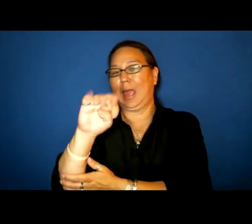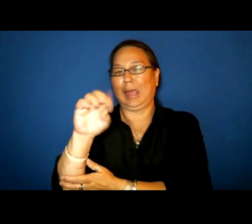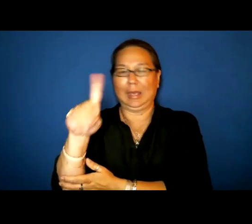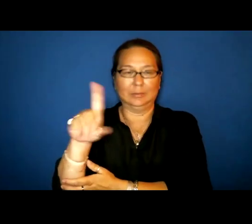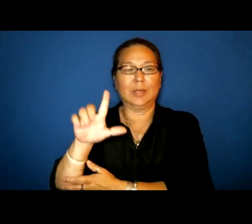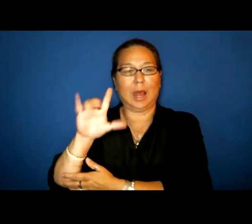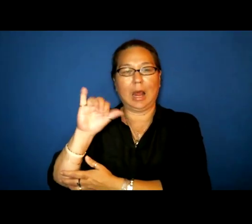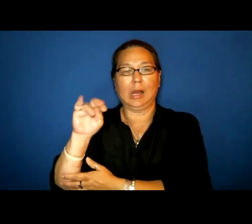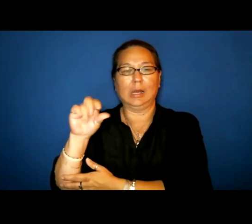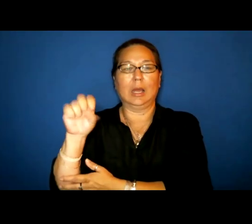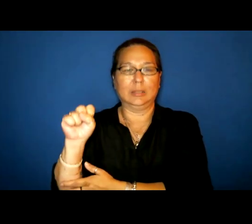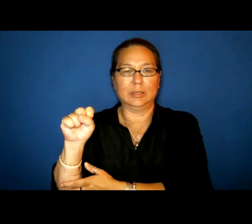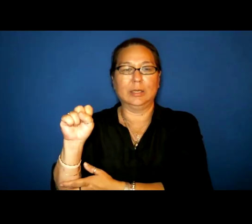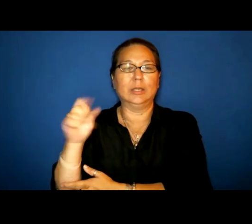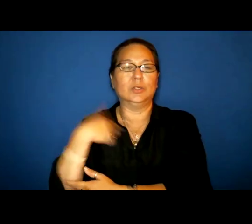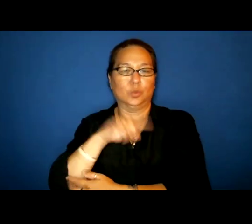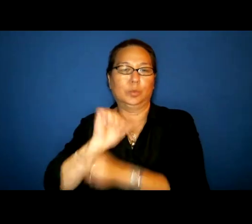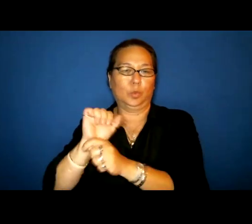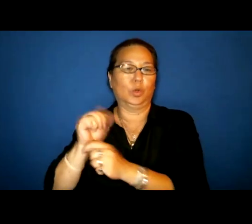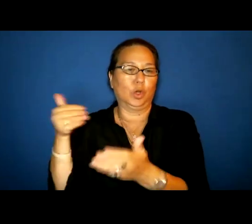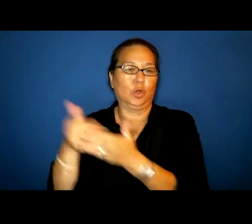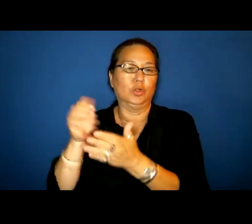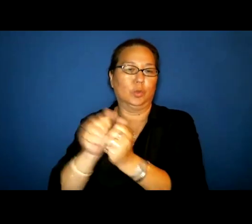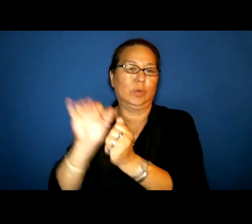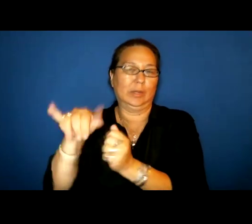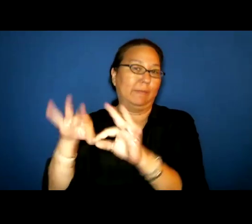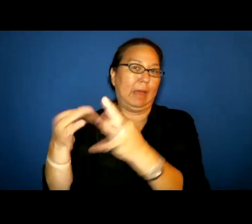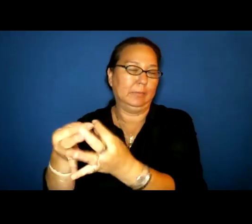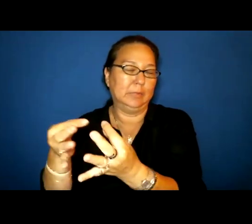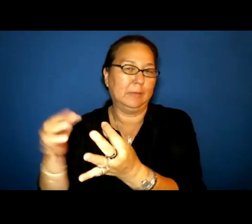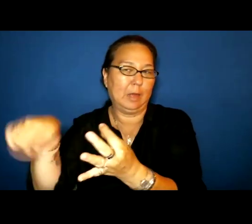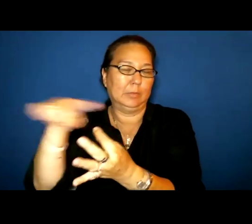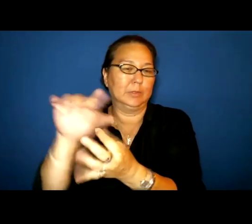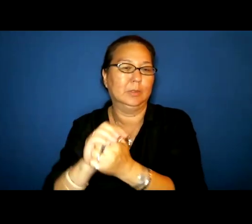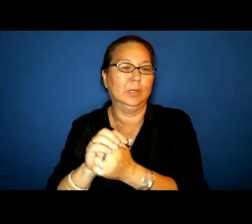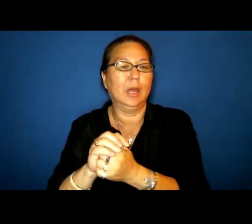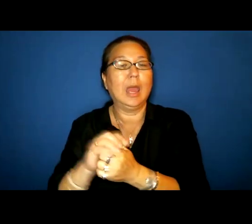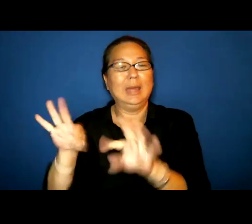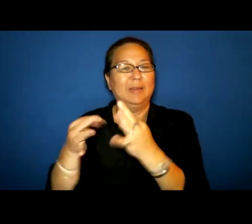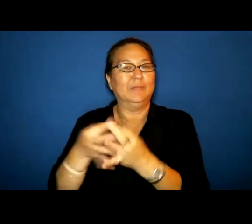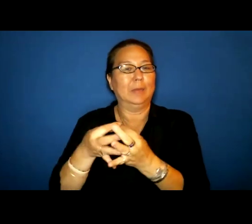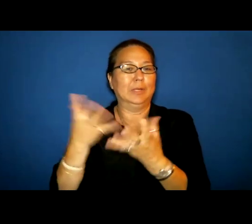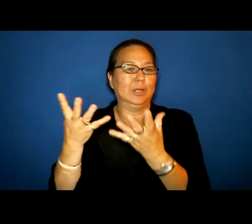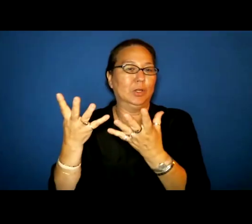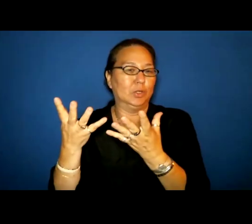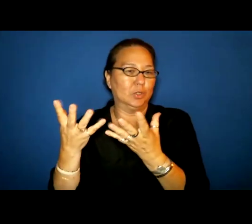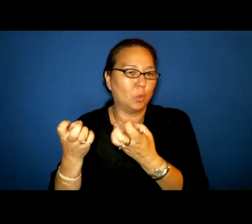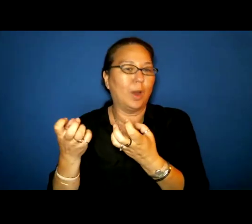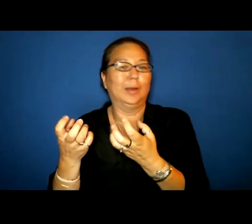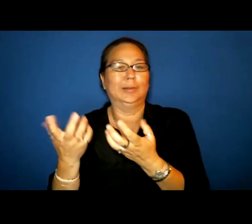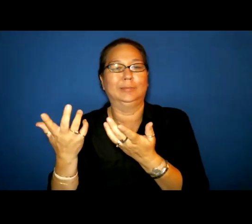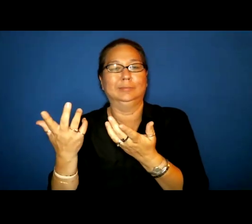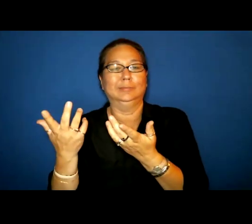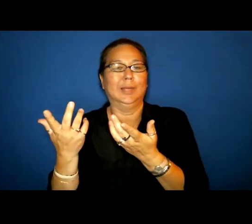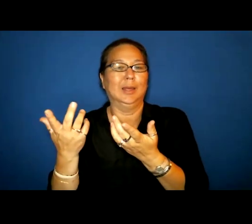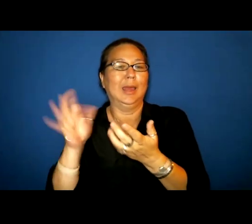we accommodated that. And a lot of kids and families opted for that. And then in the case of merger, same thing.